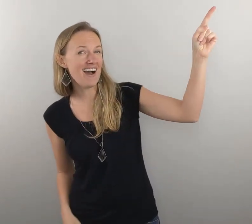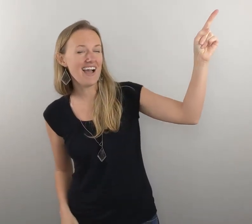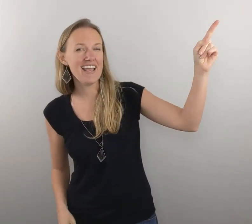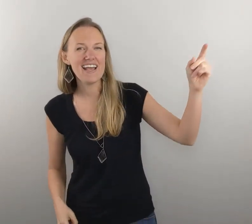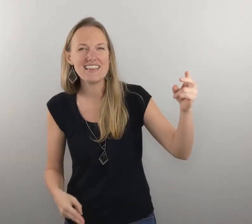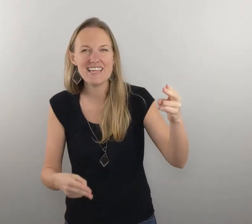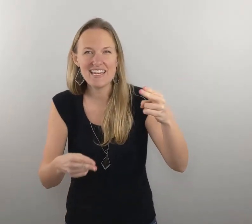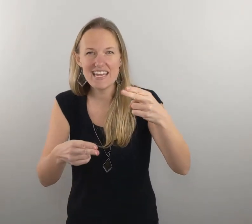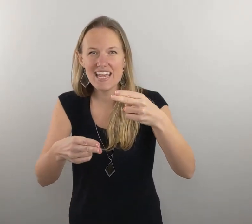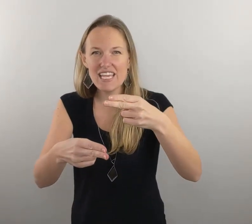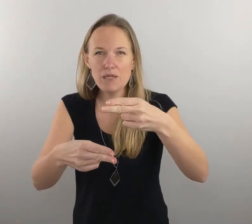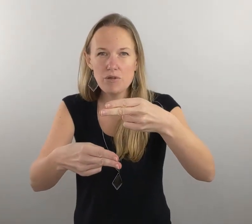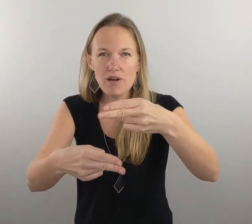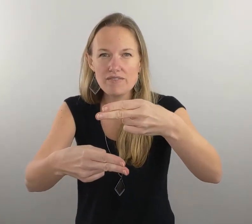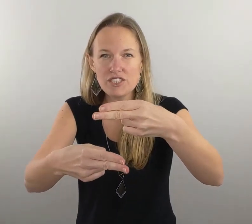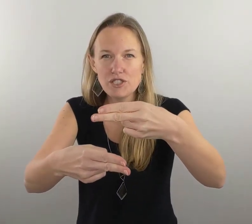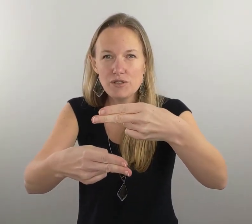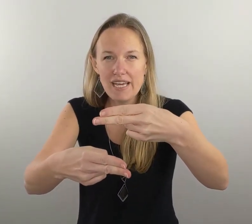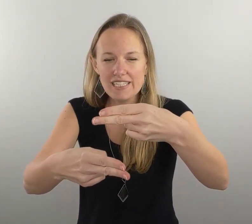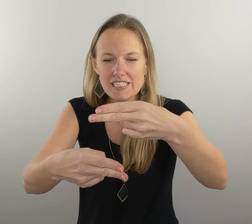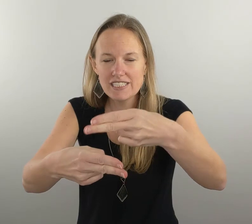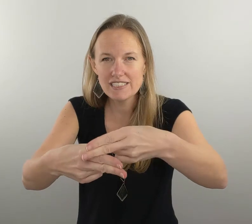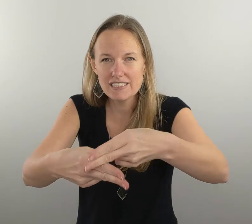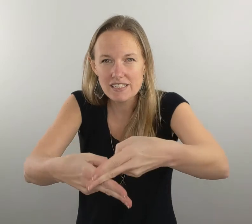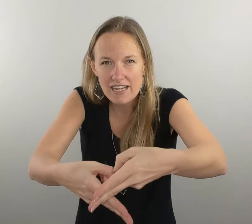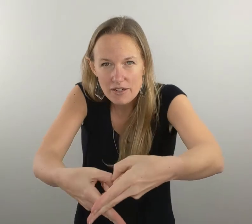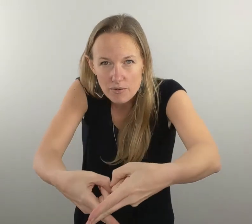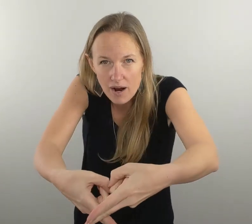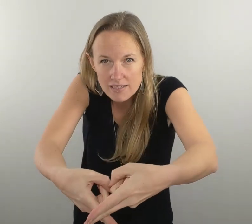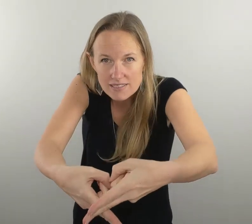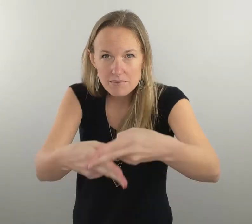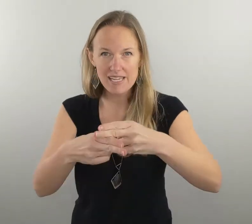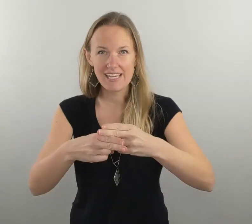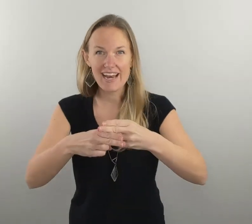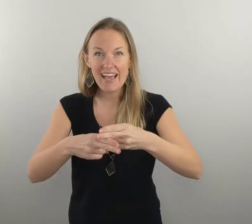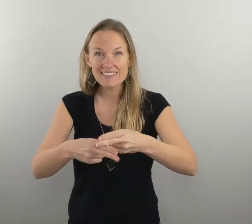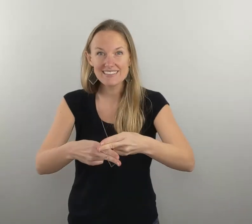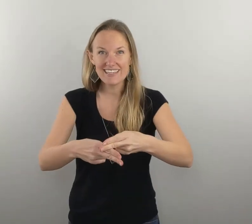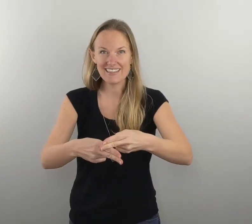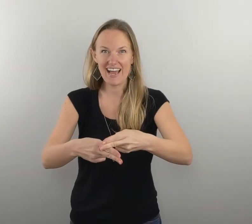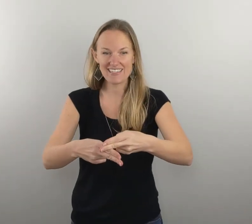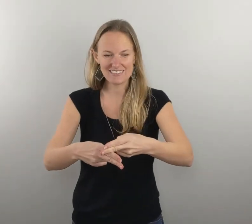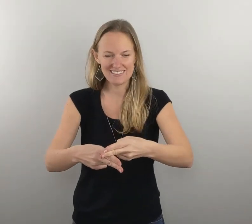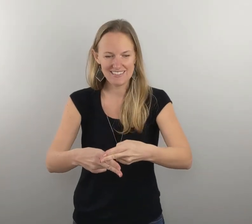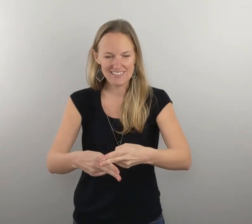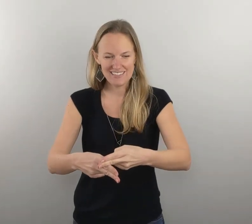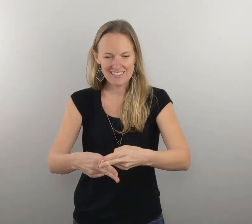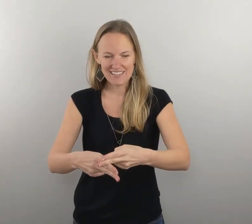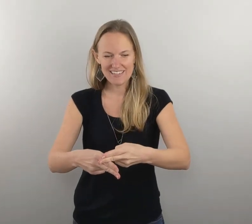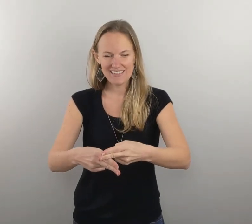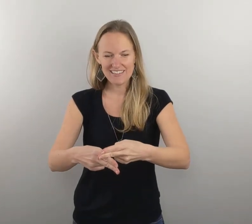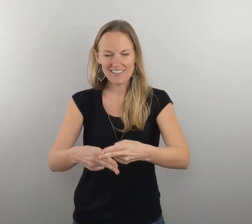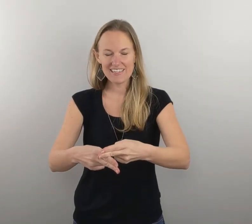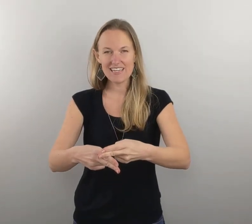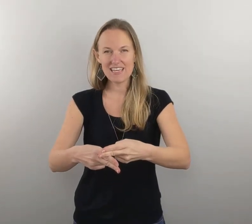Thy, and then name, you have two H's, they're kind of crossed, making an X like that. Okay, thy